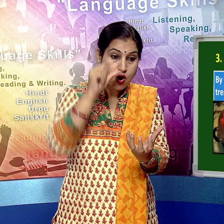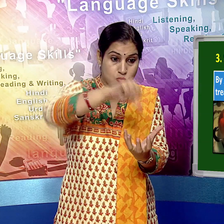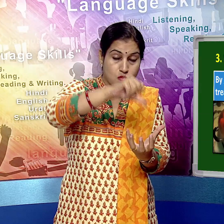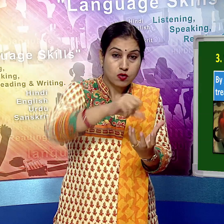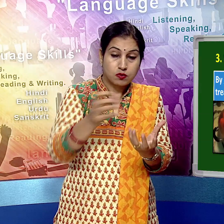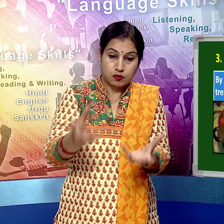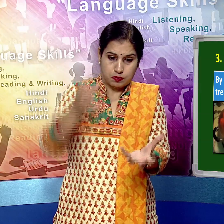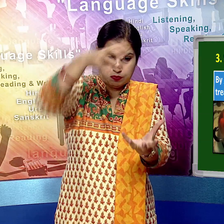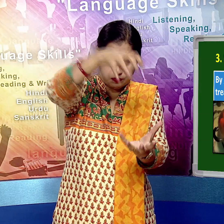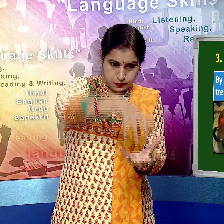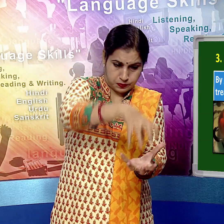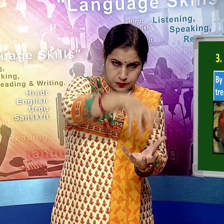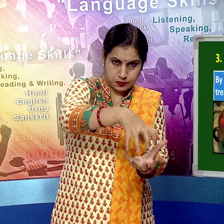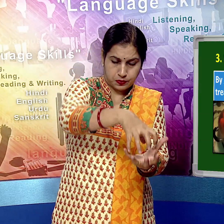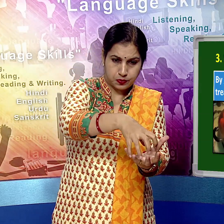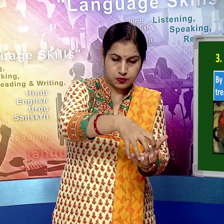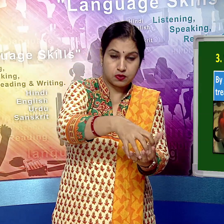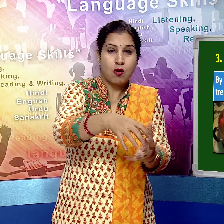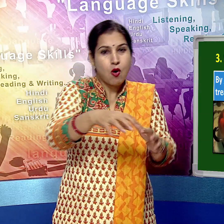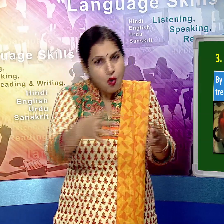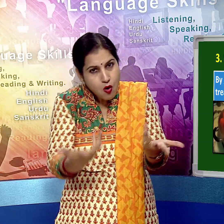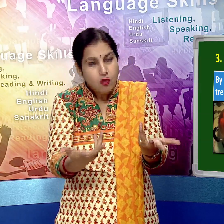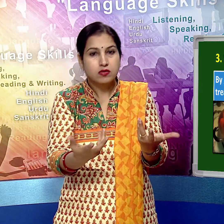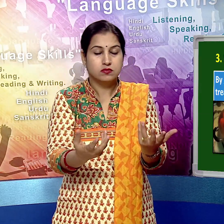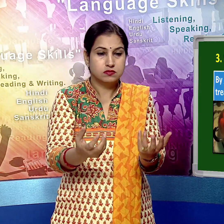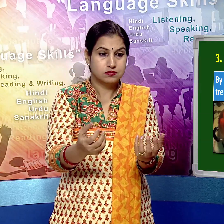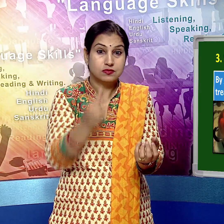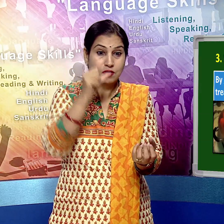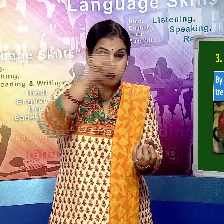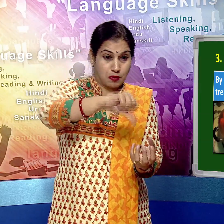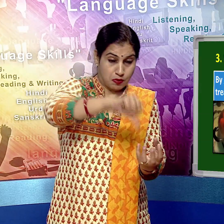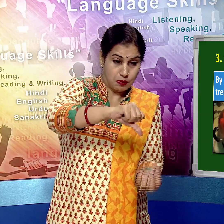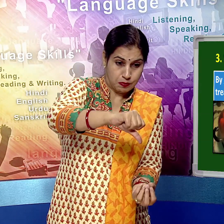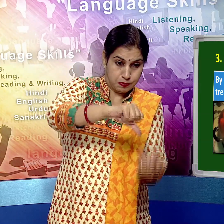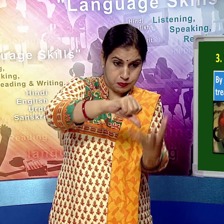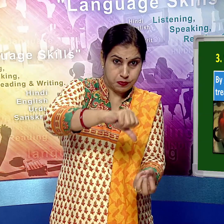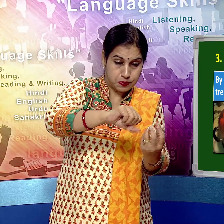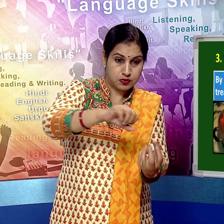or exposed to steam for a few minutes only.